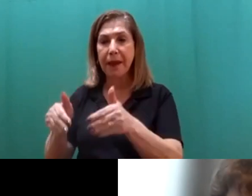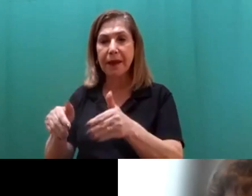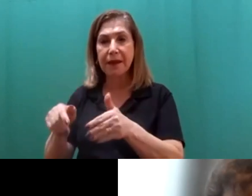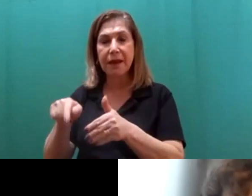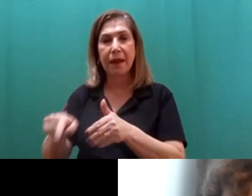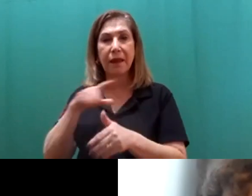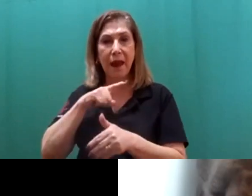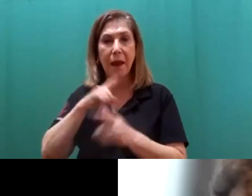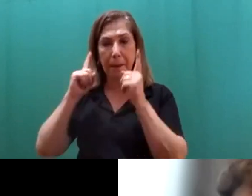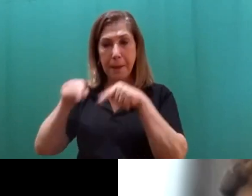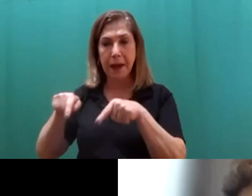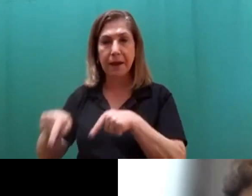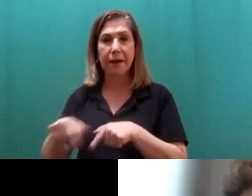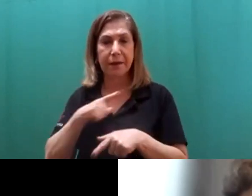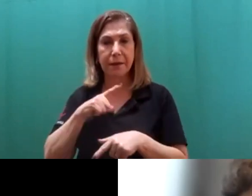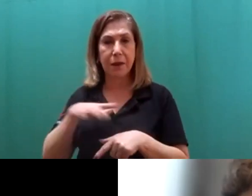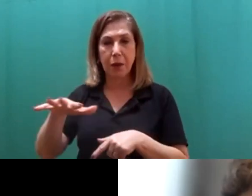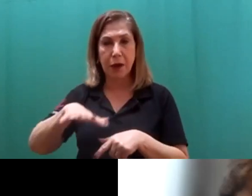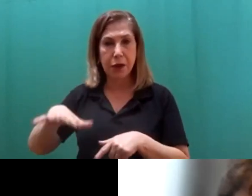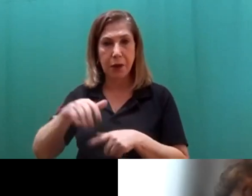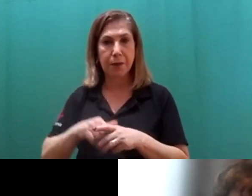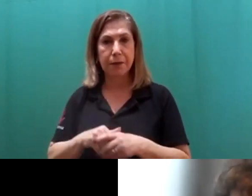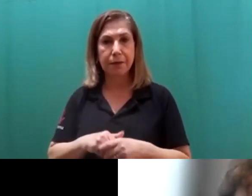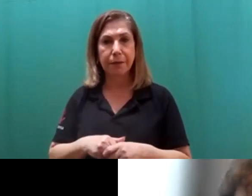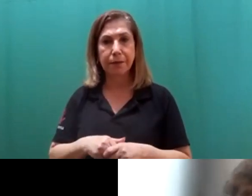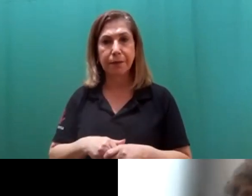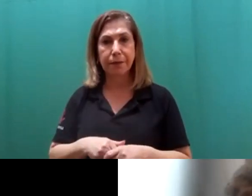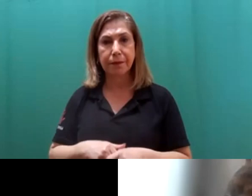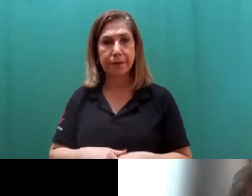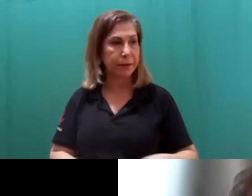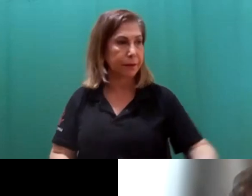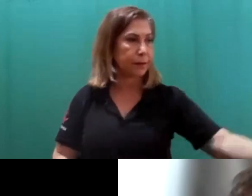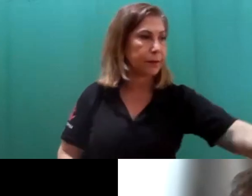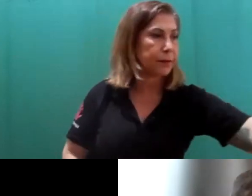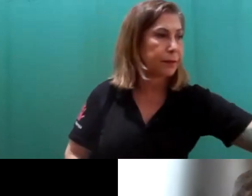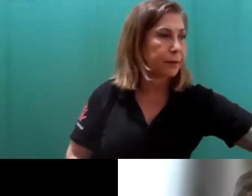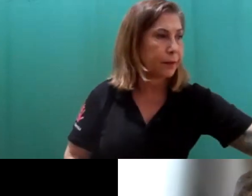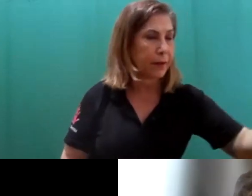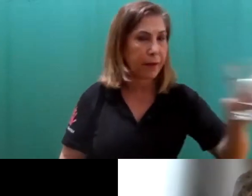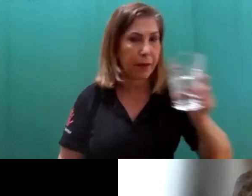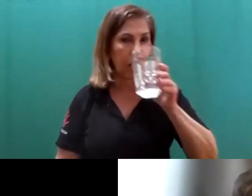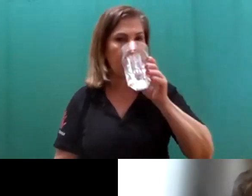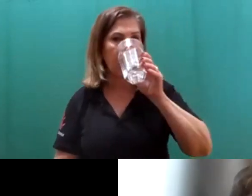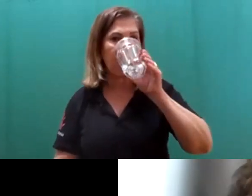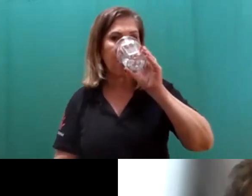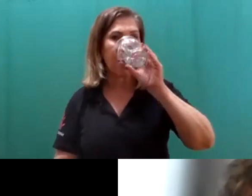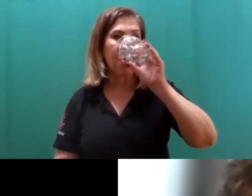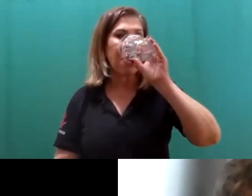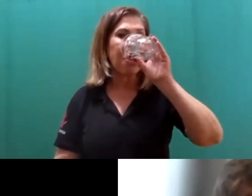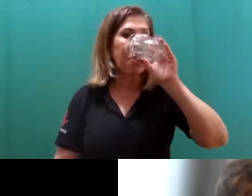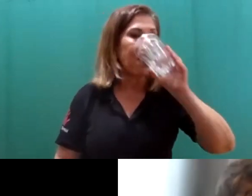We have some food policy drivers as mayor. So for example, if we